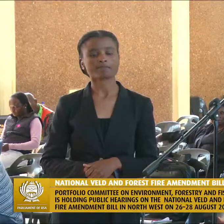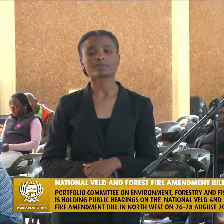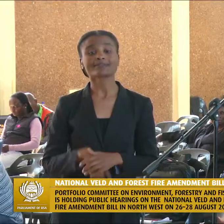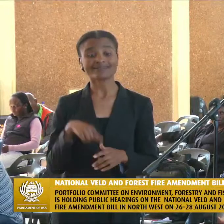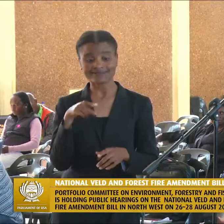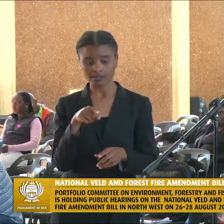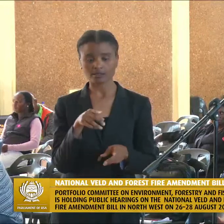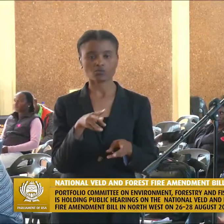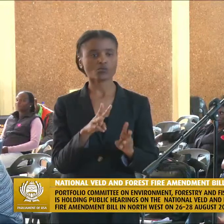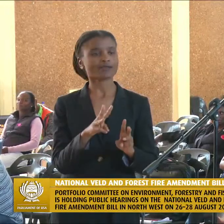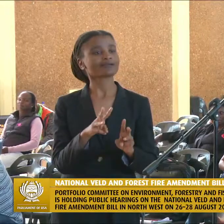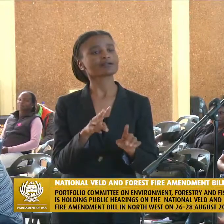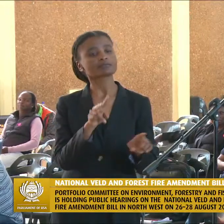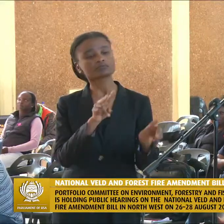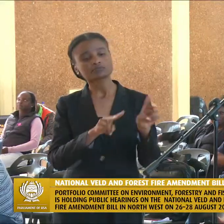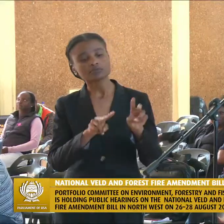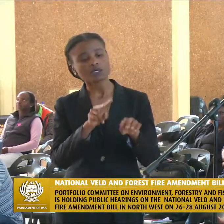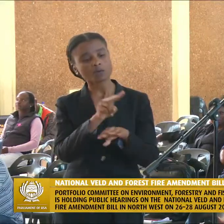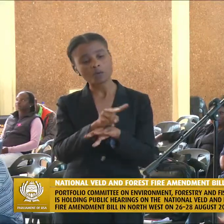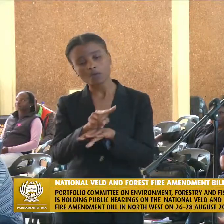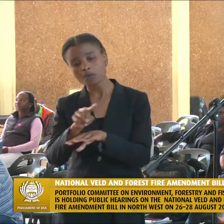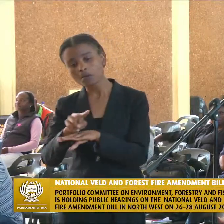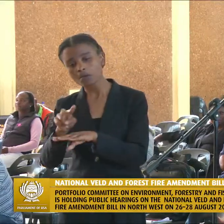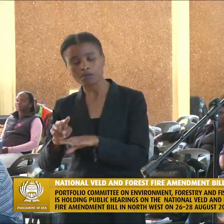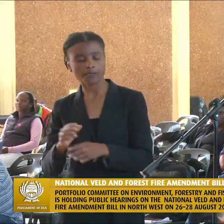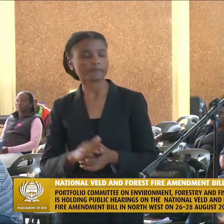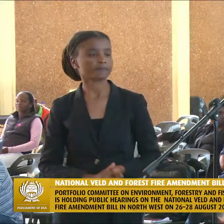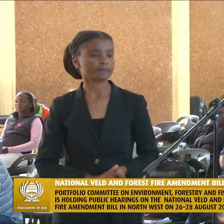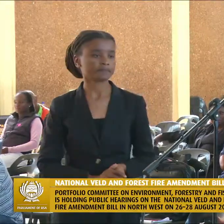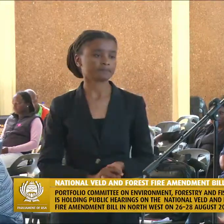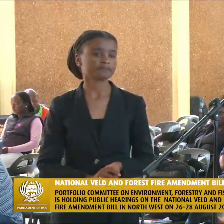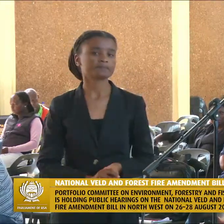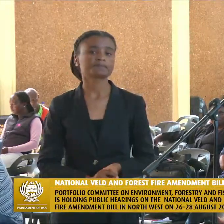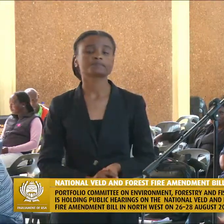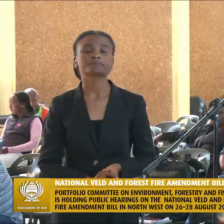that will be the form of monitoring okay